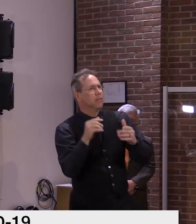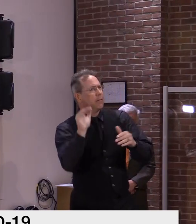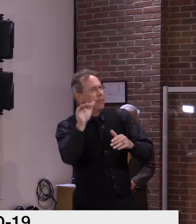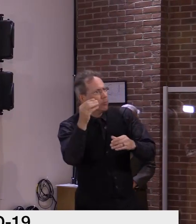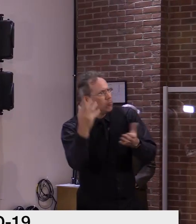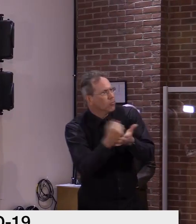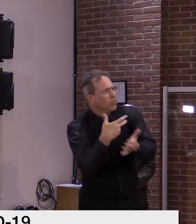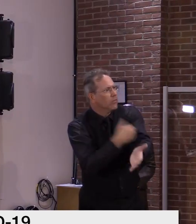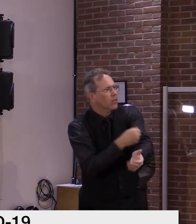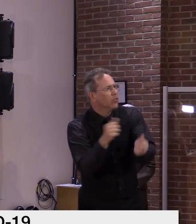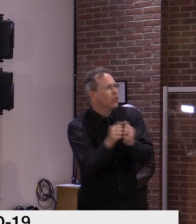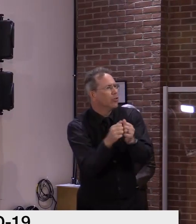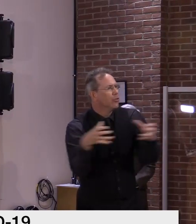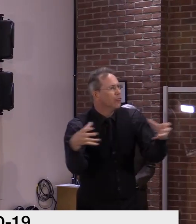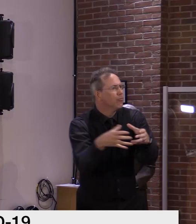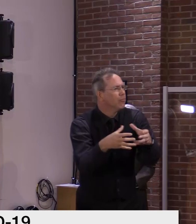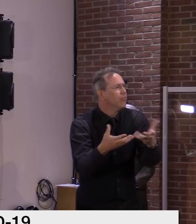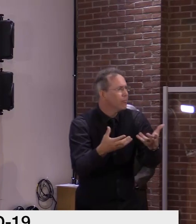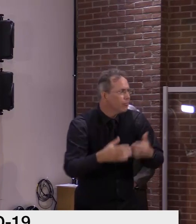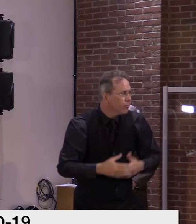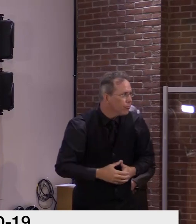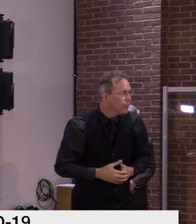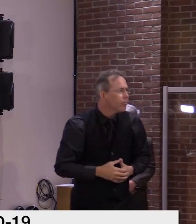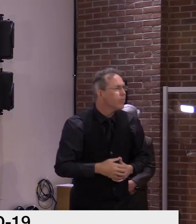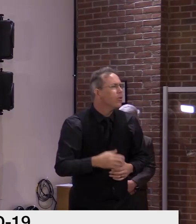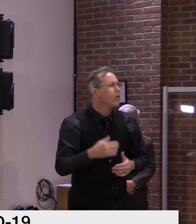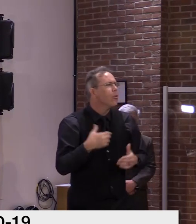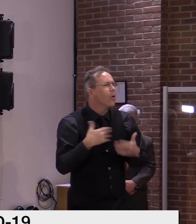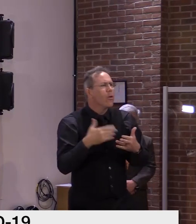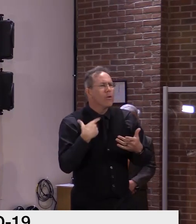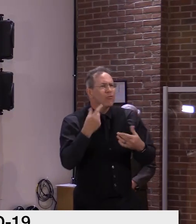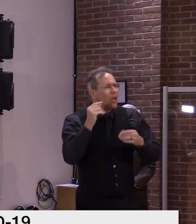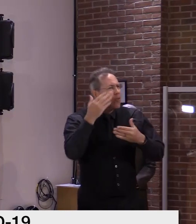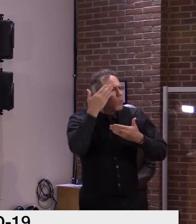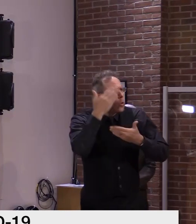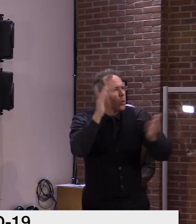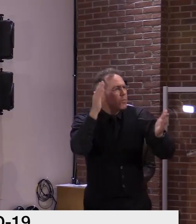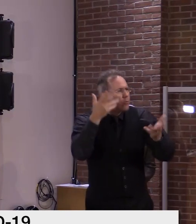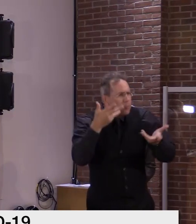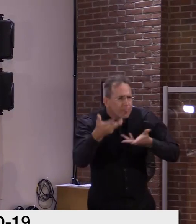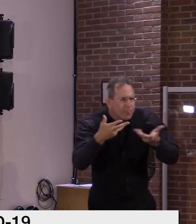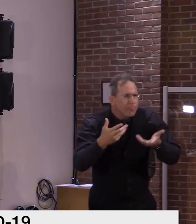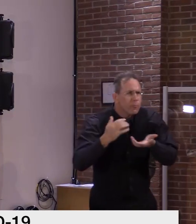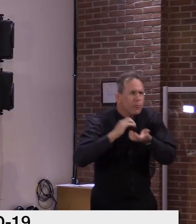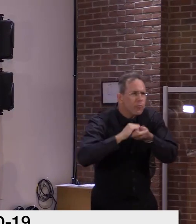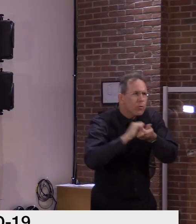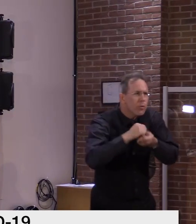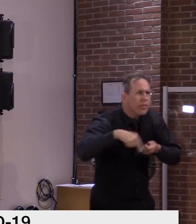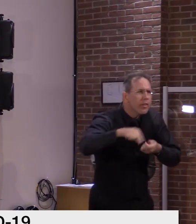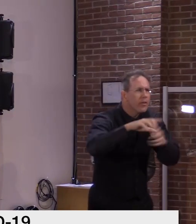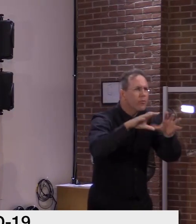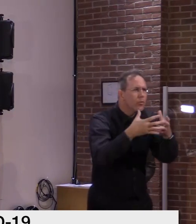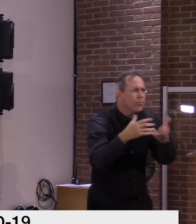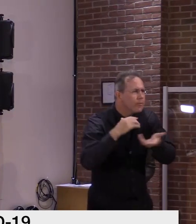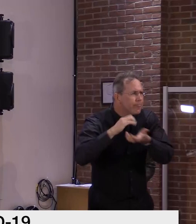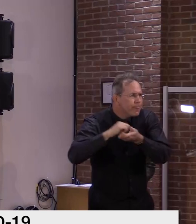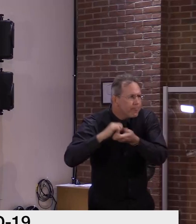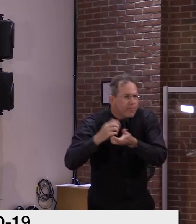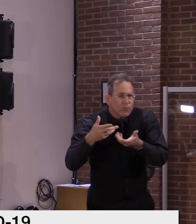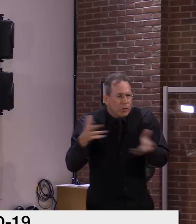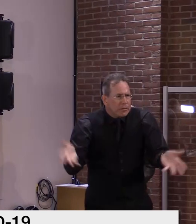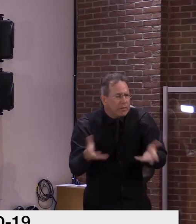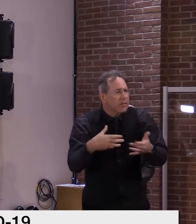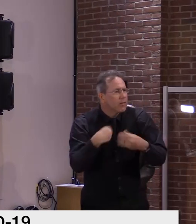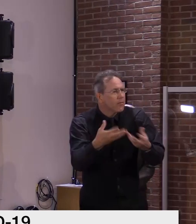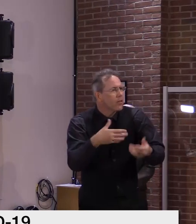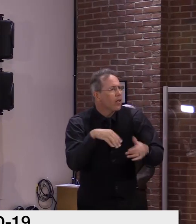strategies, working with partners, having more access to vaccine at the community level are really the same strategies that we